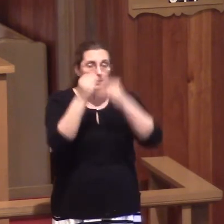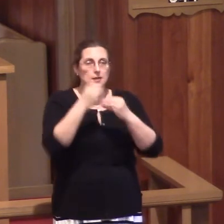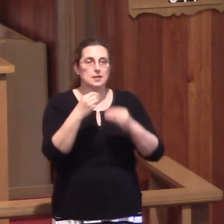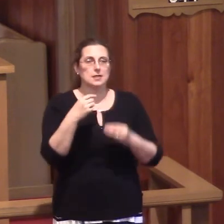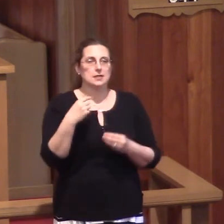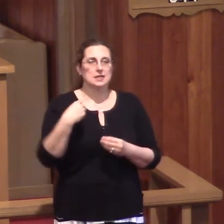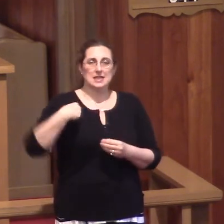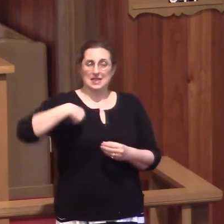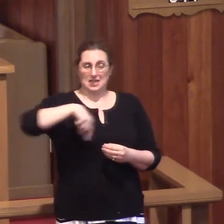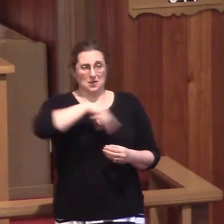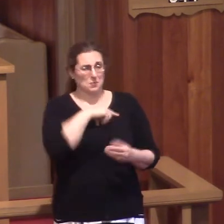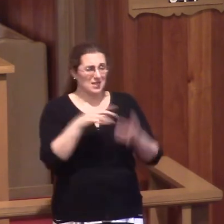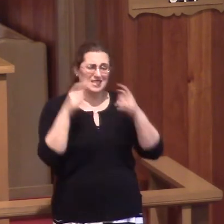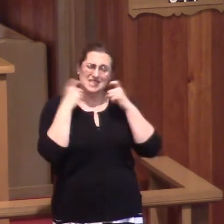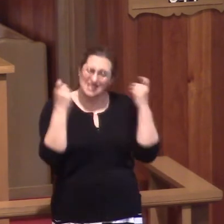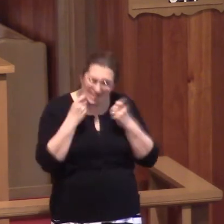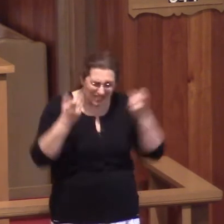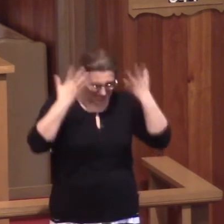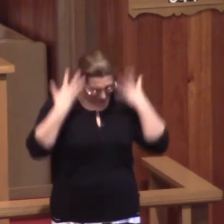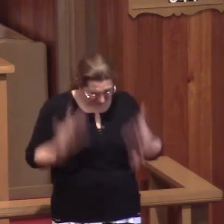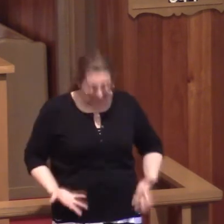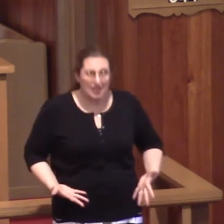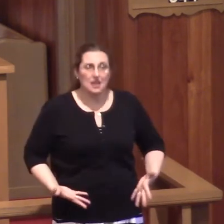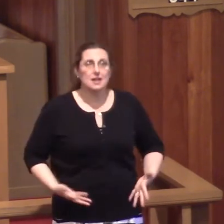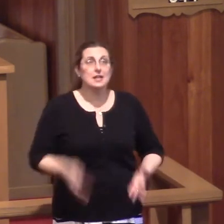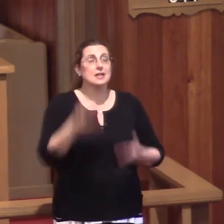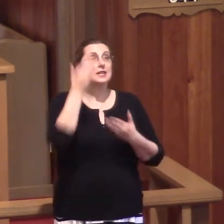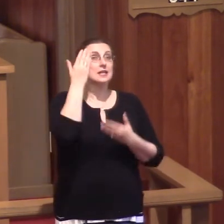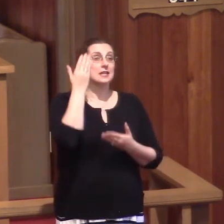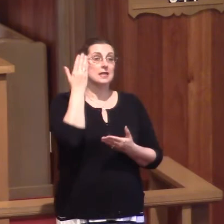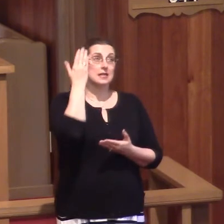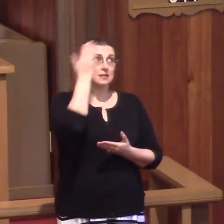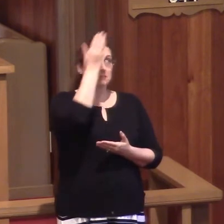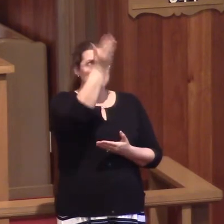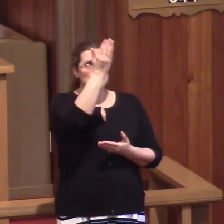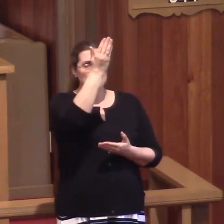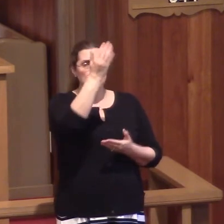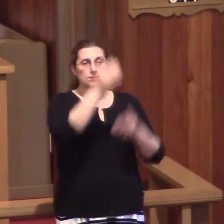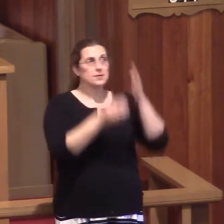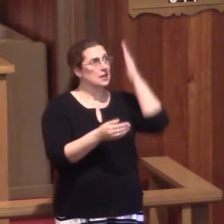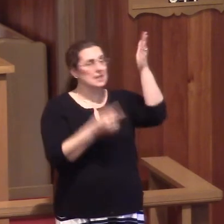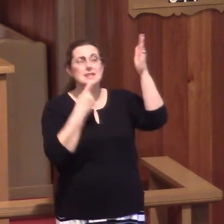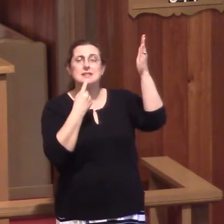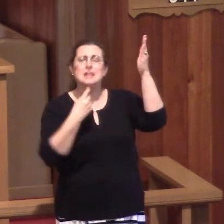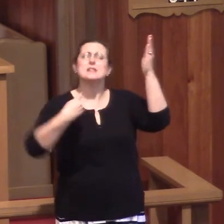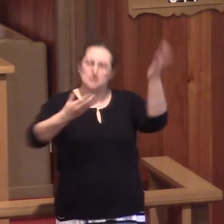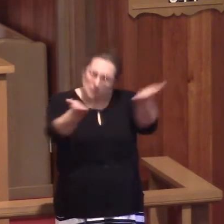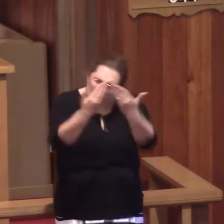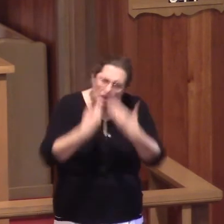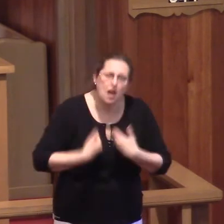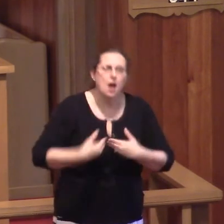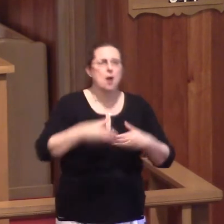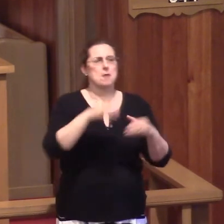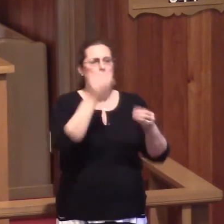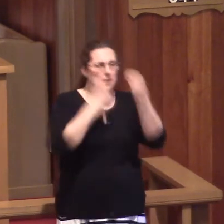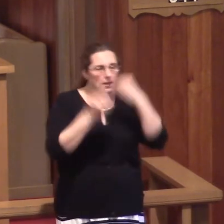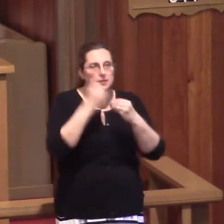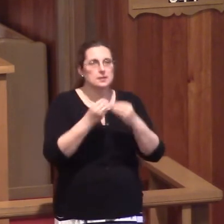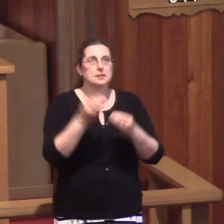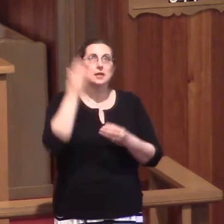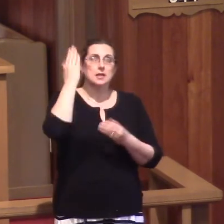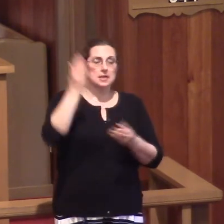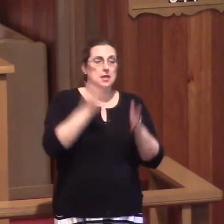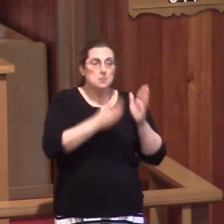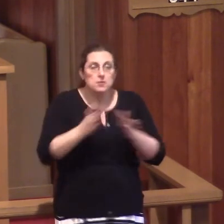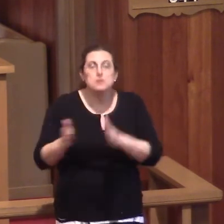Blind and lame State He has bid us To come To his banquet. He provides For all our needs